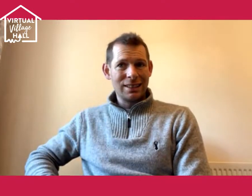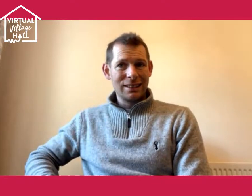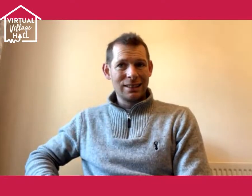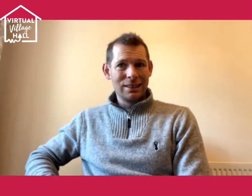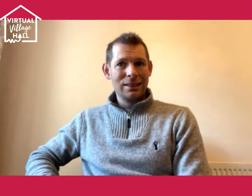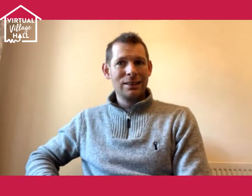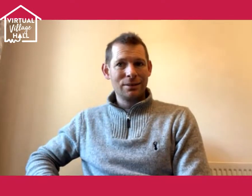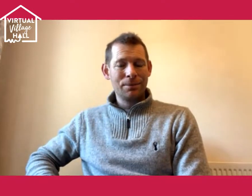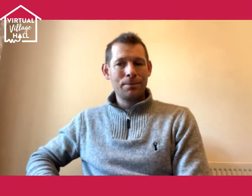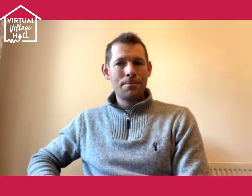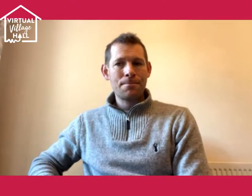Chinese.